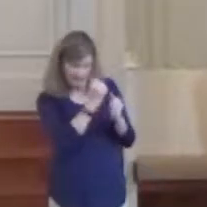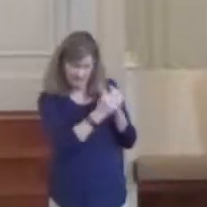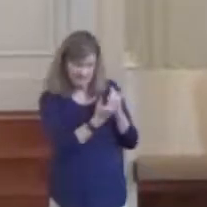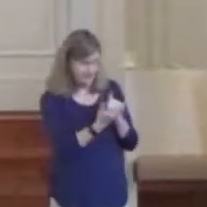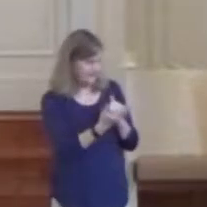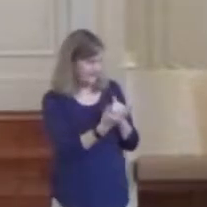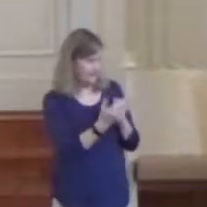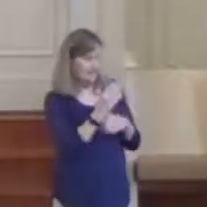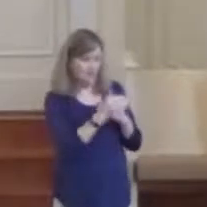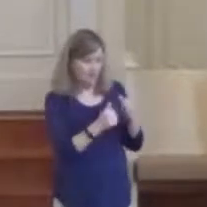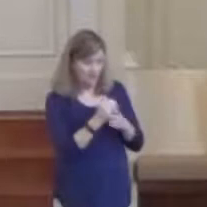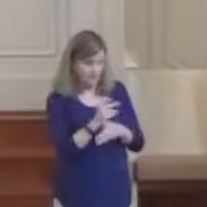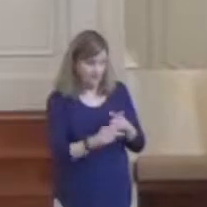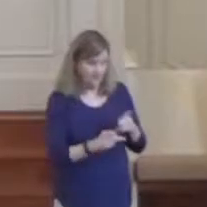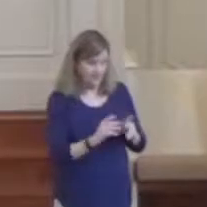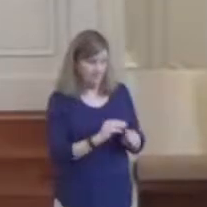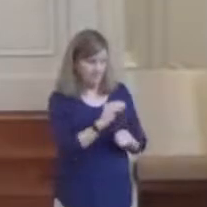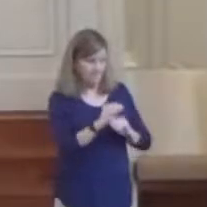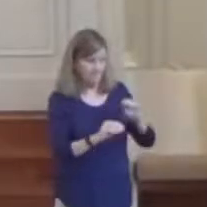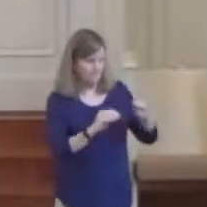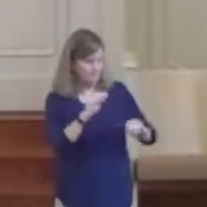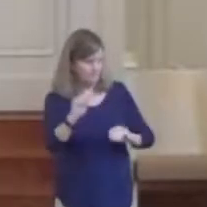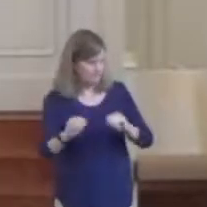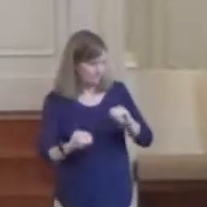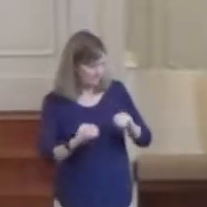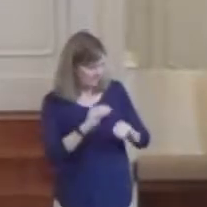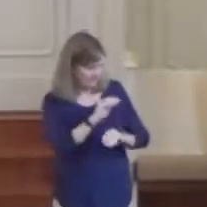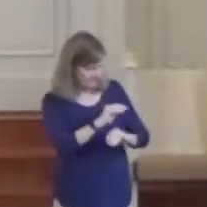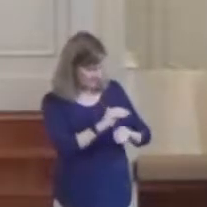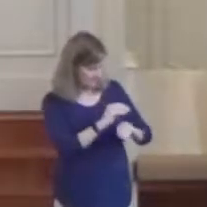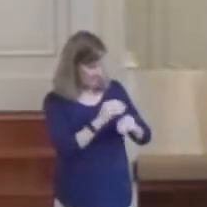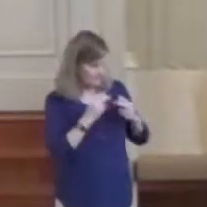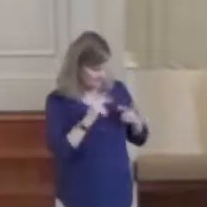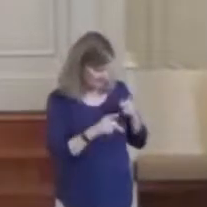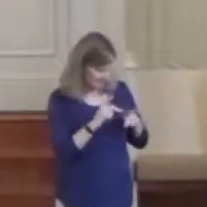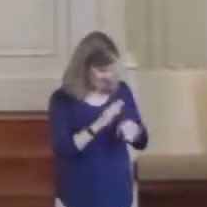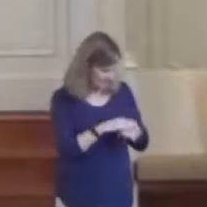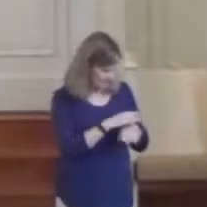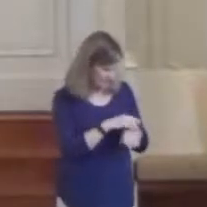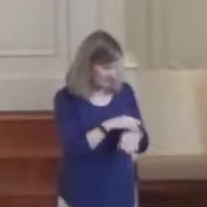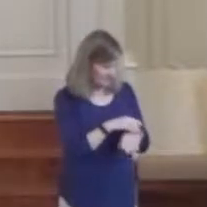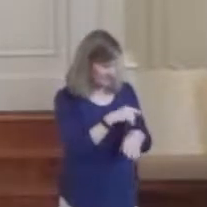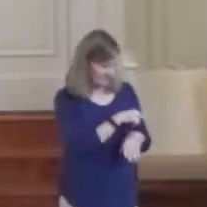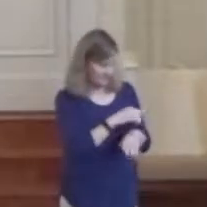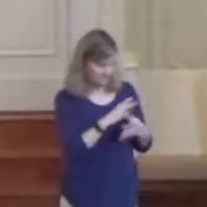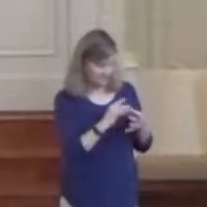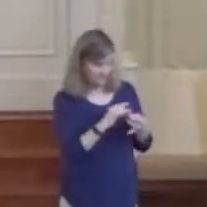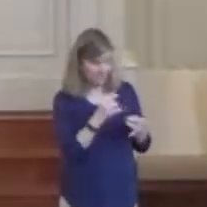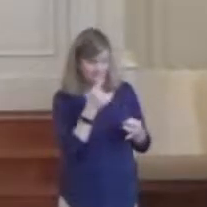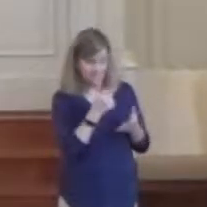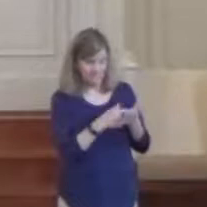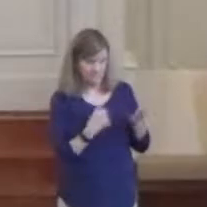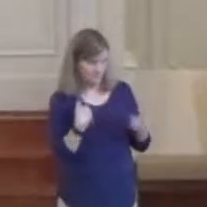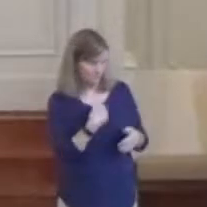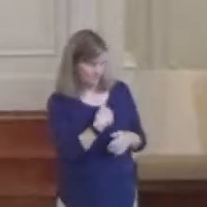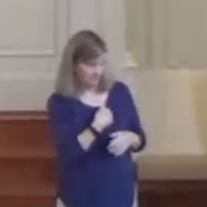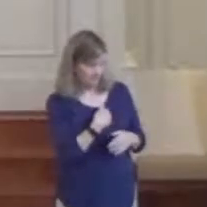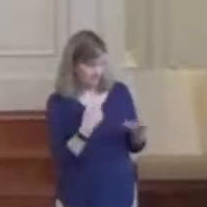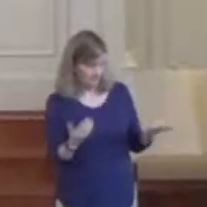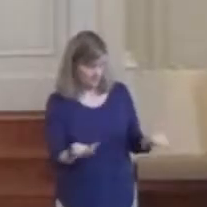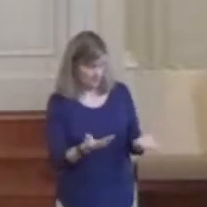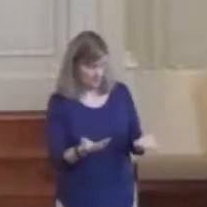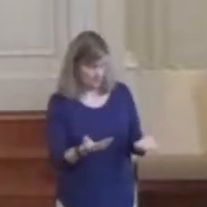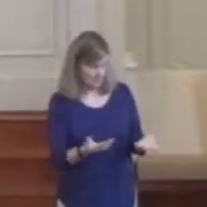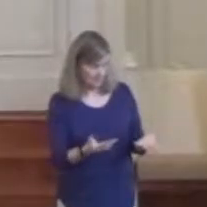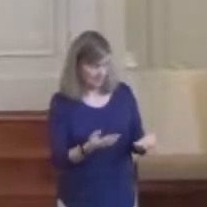earth and all of human beings, and placed human beings within it. This story says that we, what we really are, is